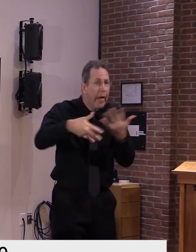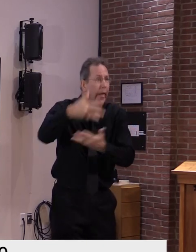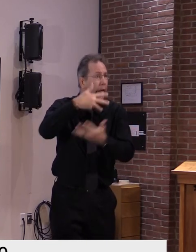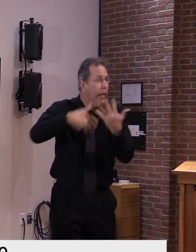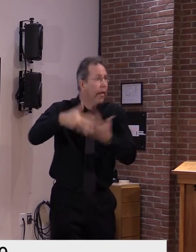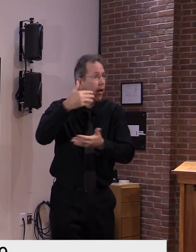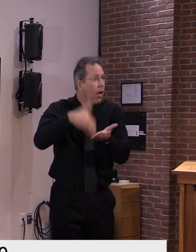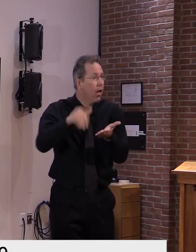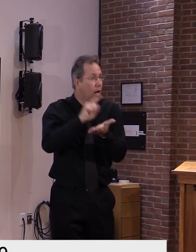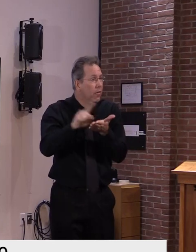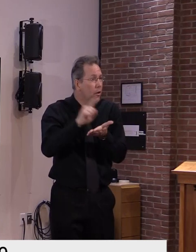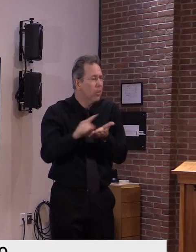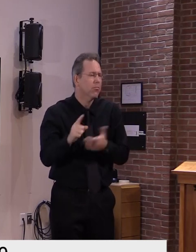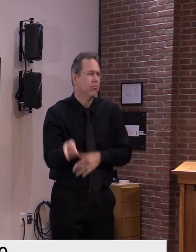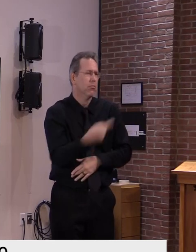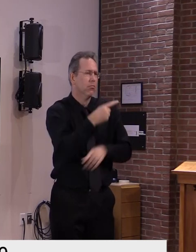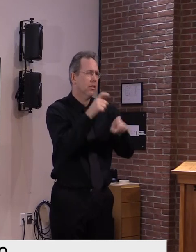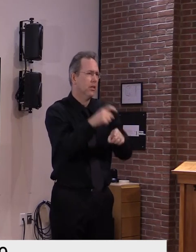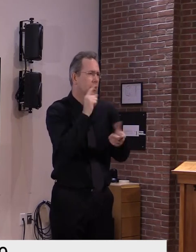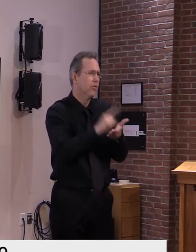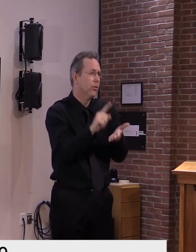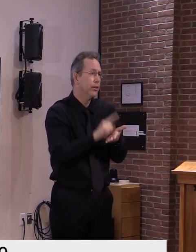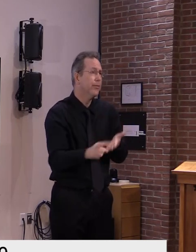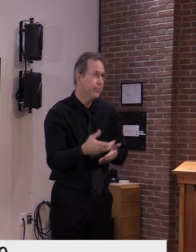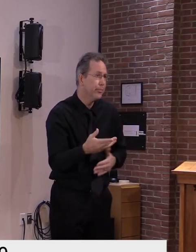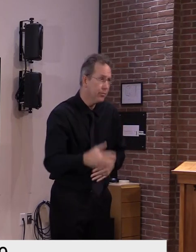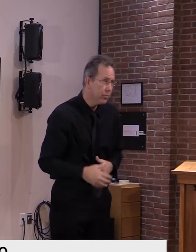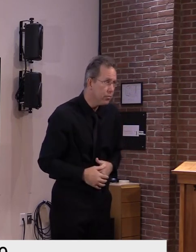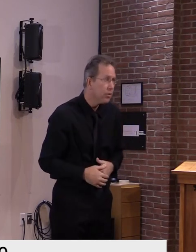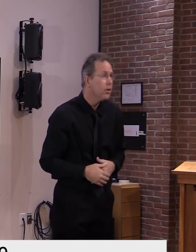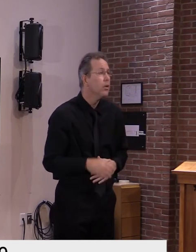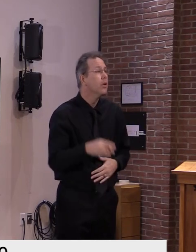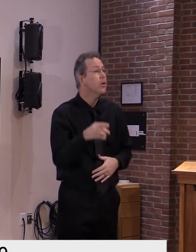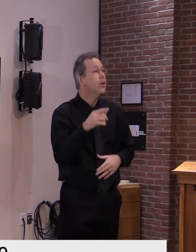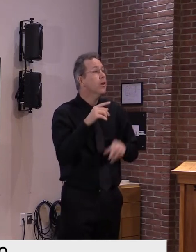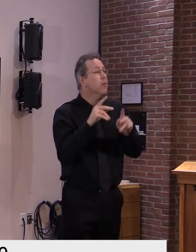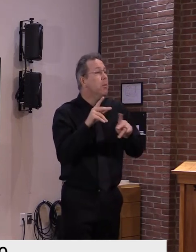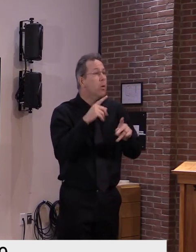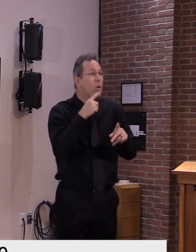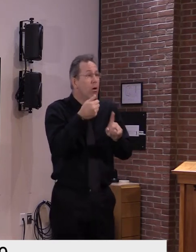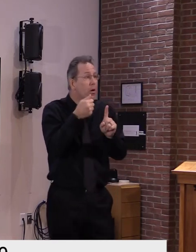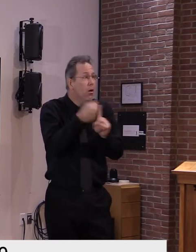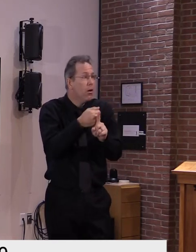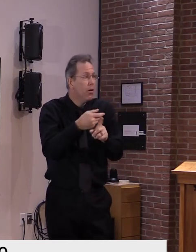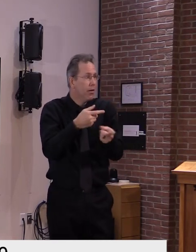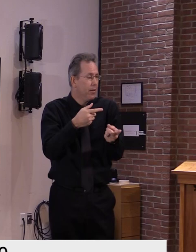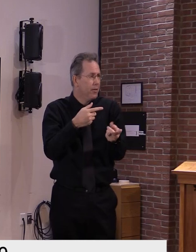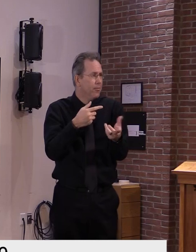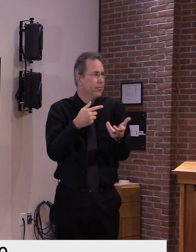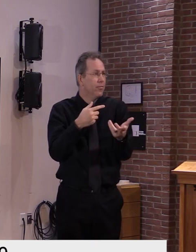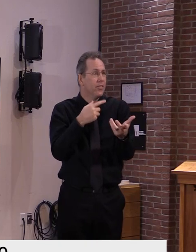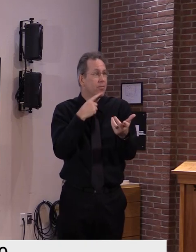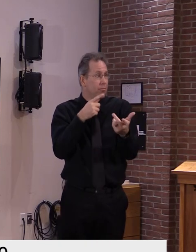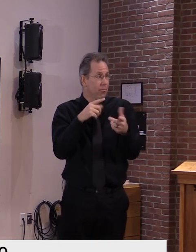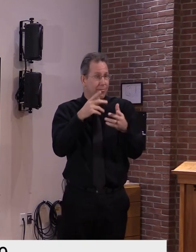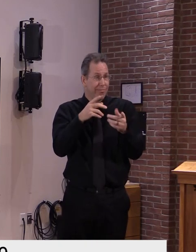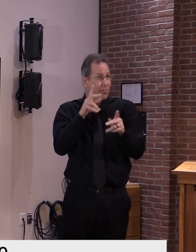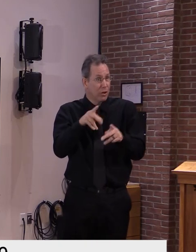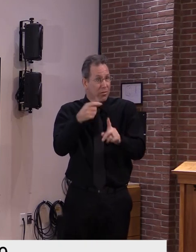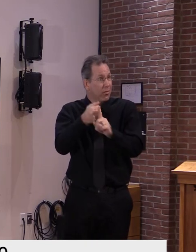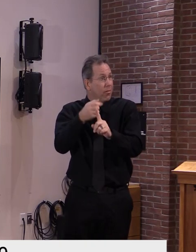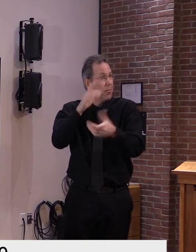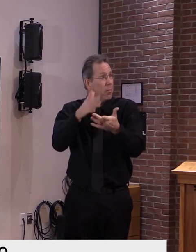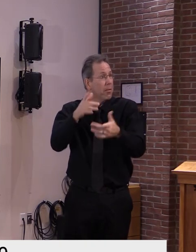don't have any symptoms, may develop symptoms, but are infectious without symptoms. Because that's really